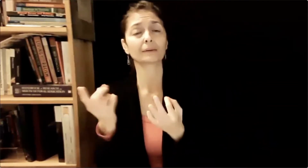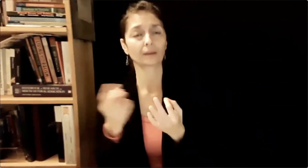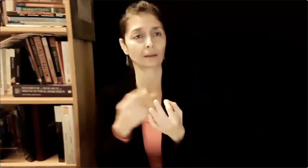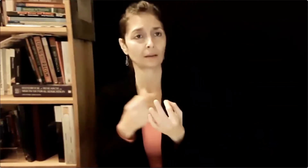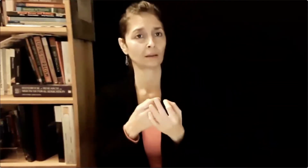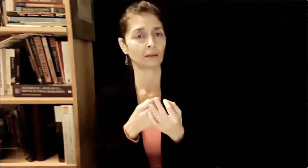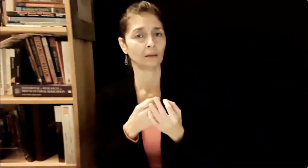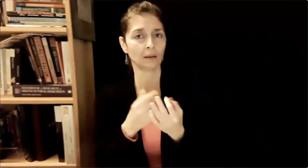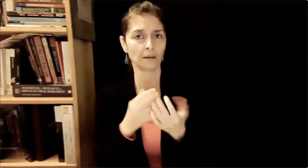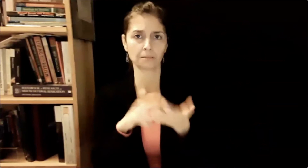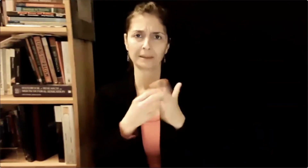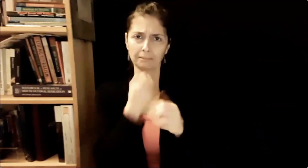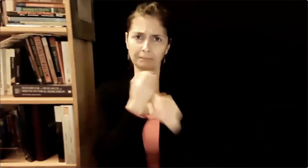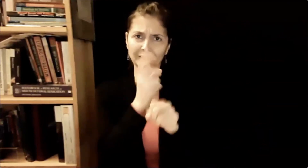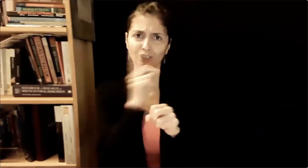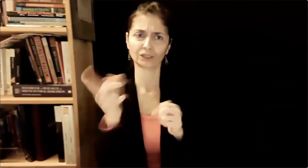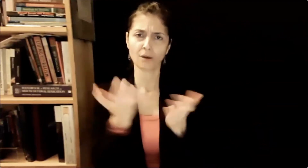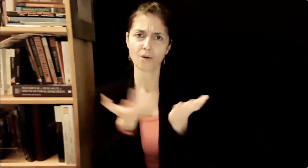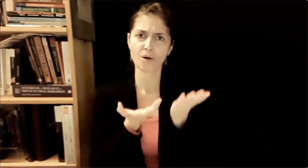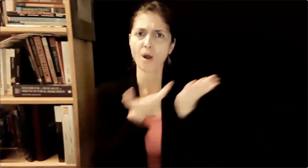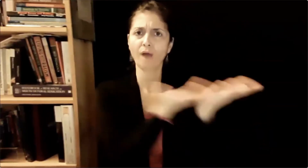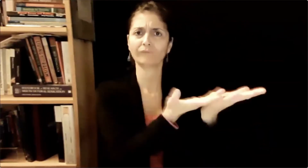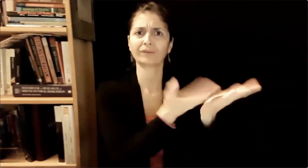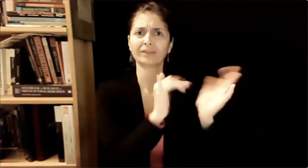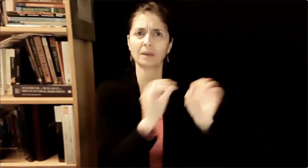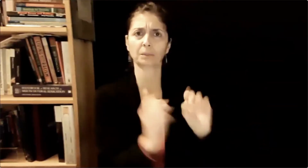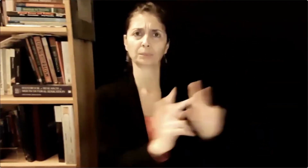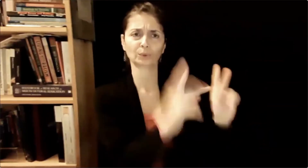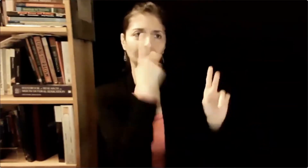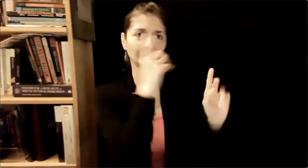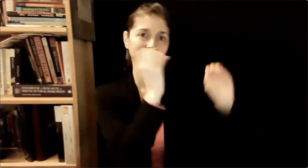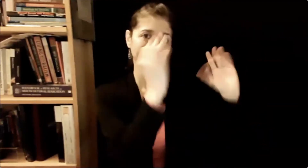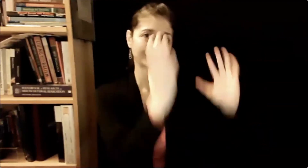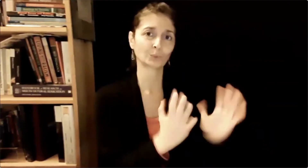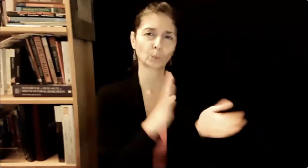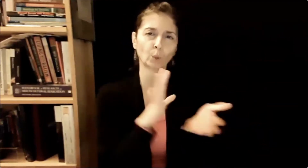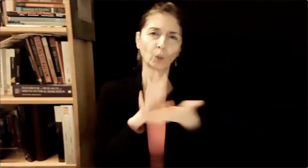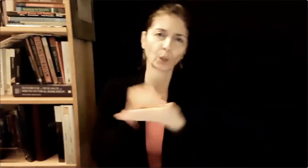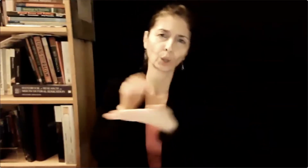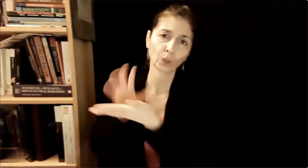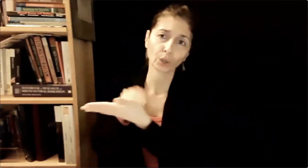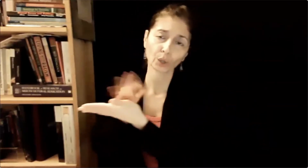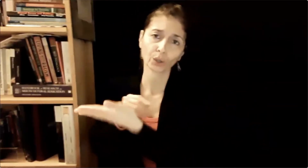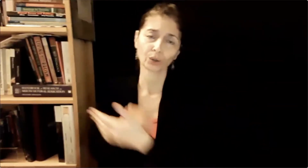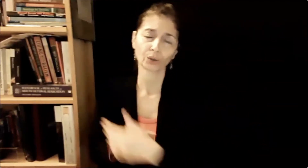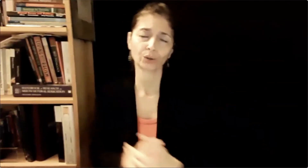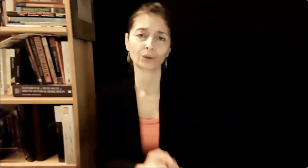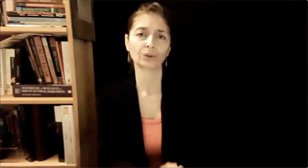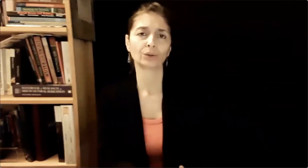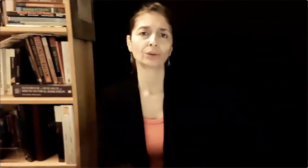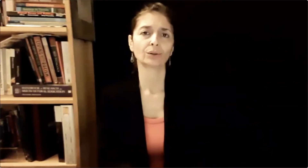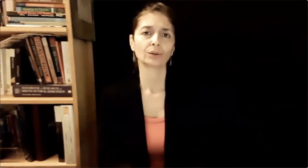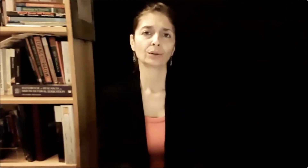It's important that families offer the opportunity for teachers to learn from them.